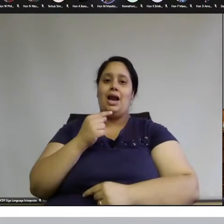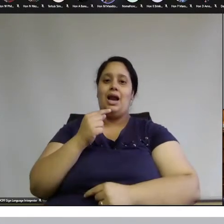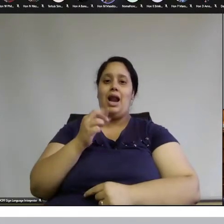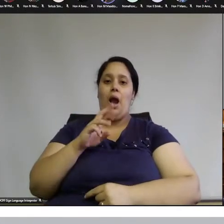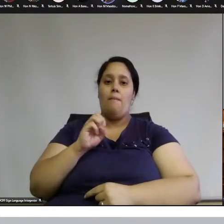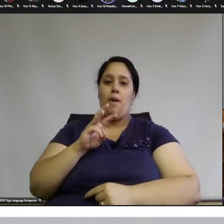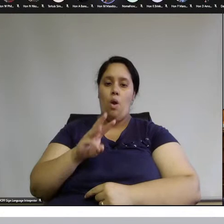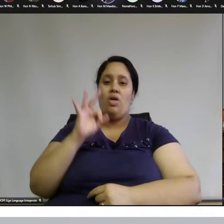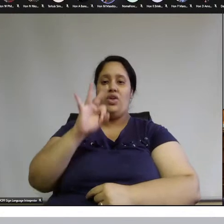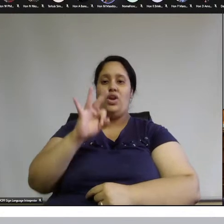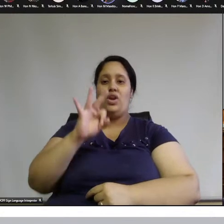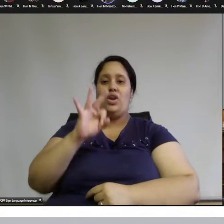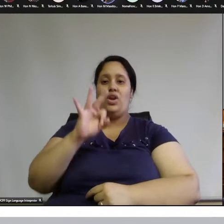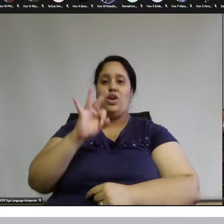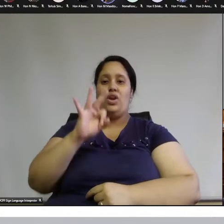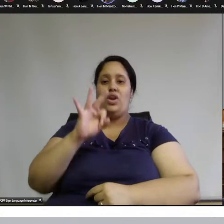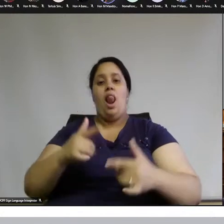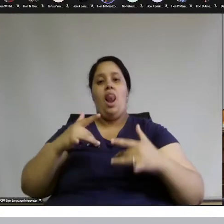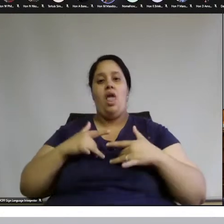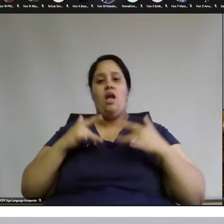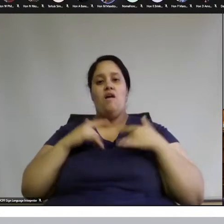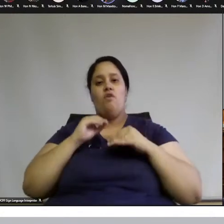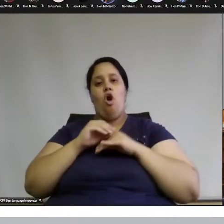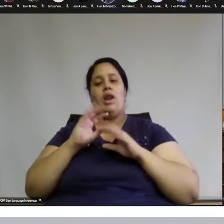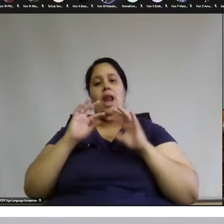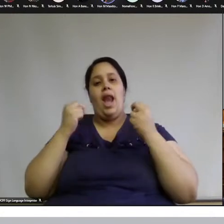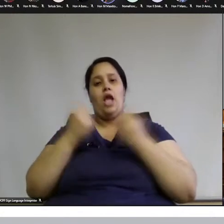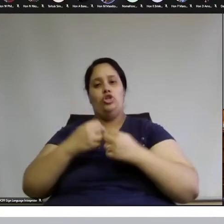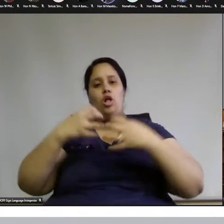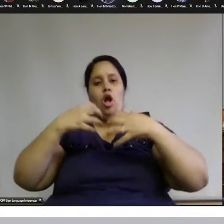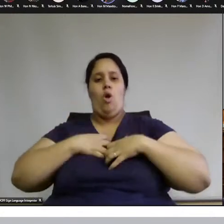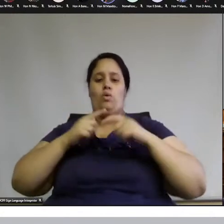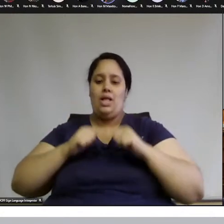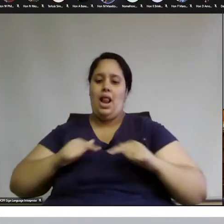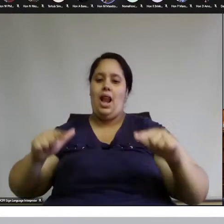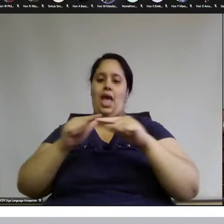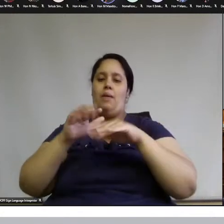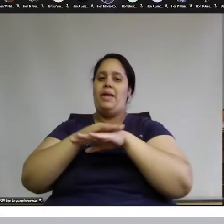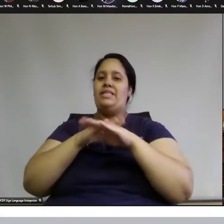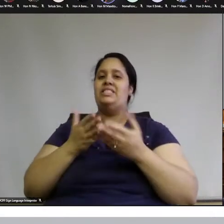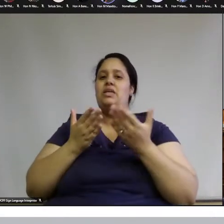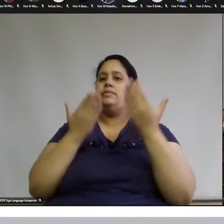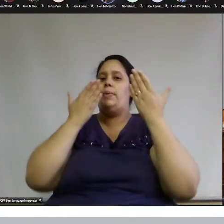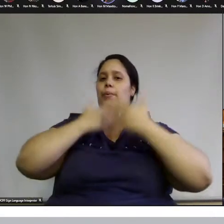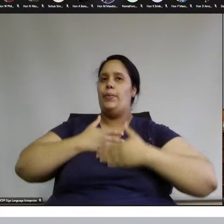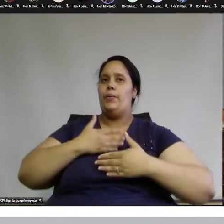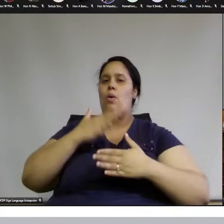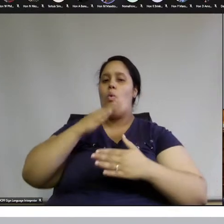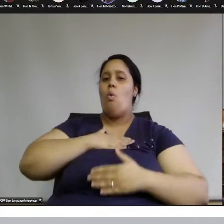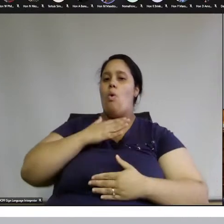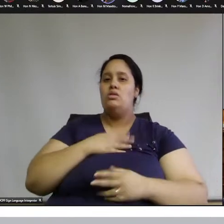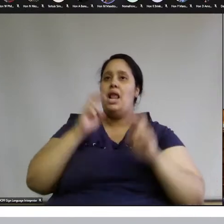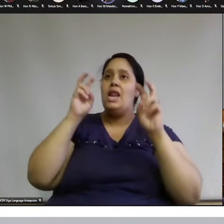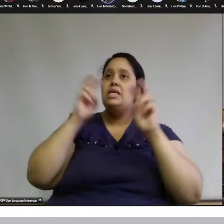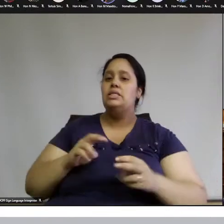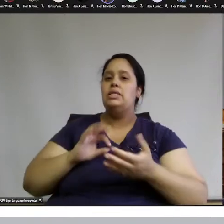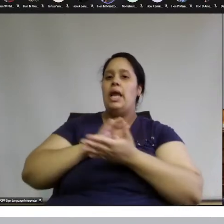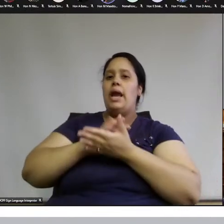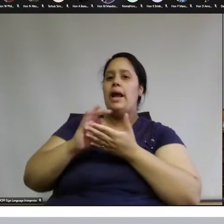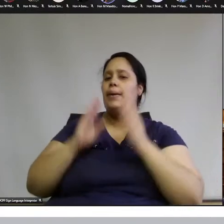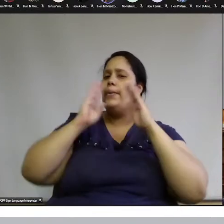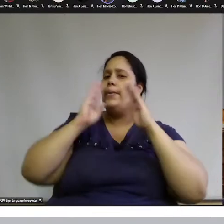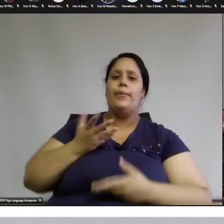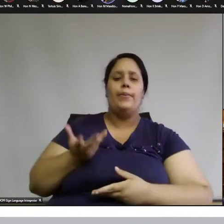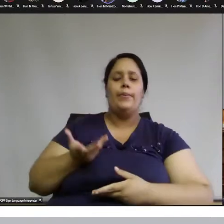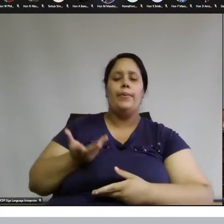people are living on nationally owned state land without any basic services like running water, electricity, or sanitation